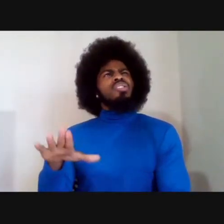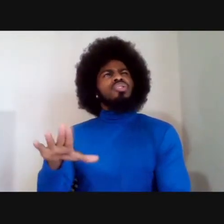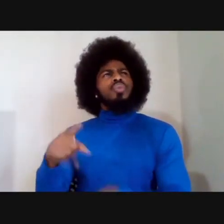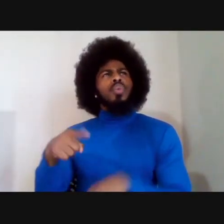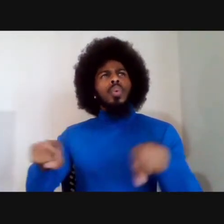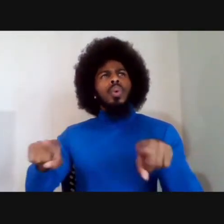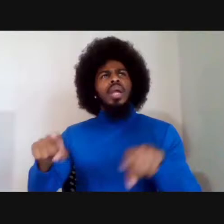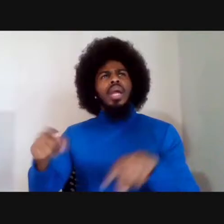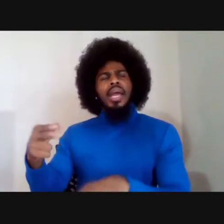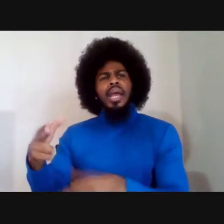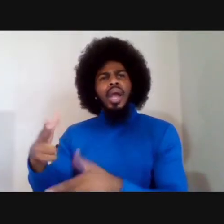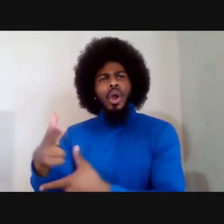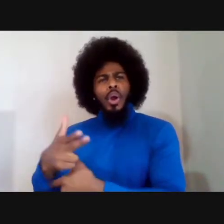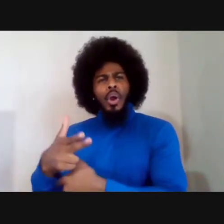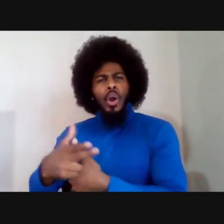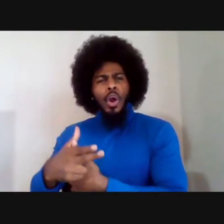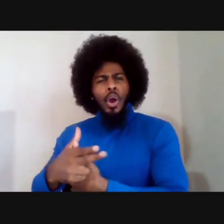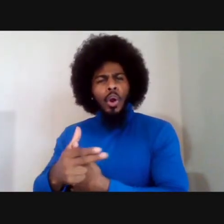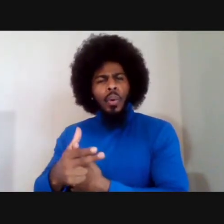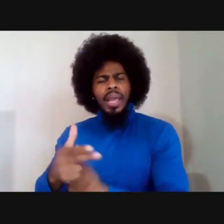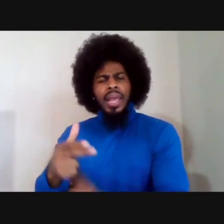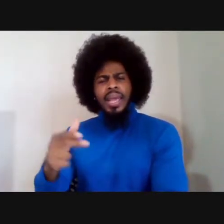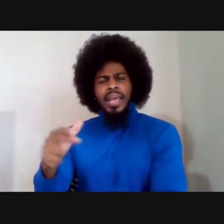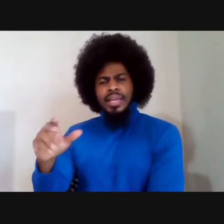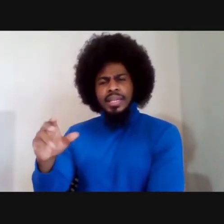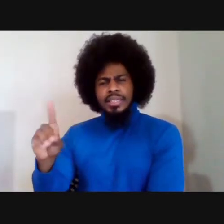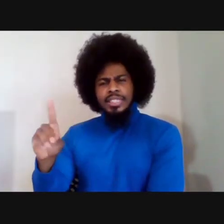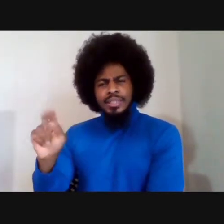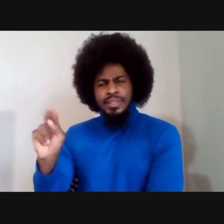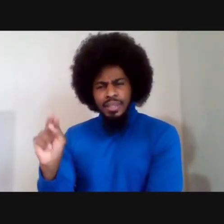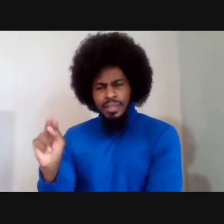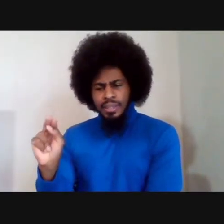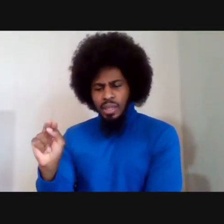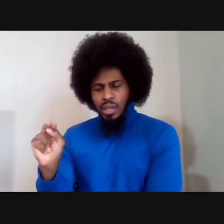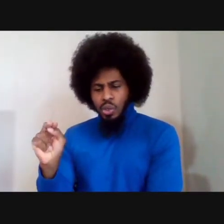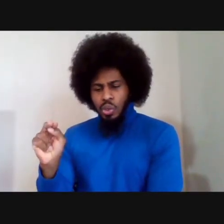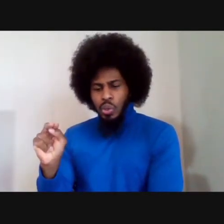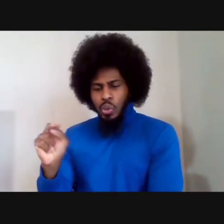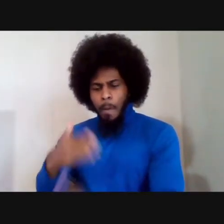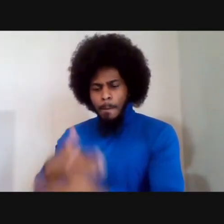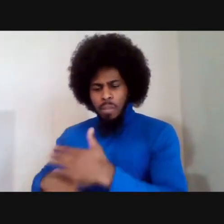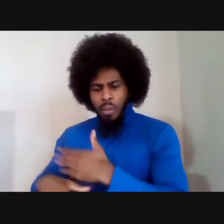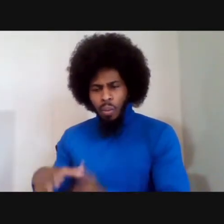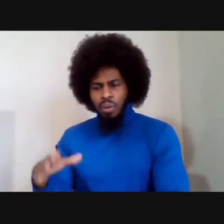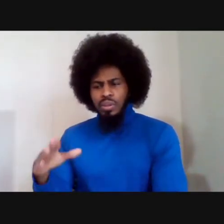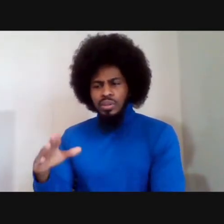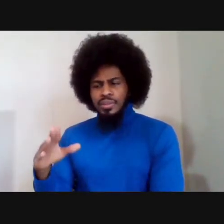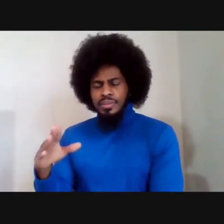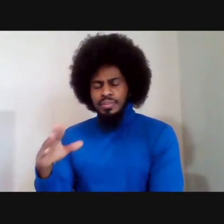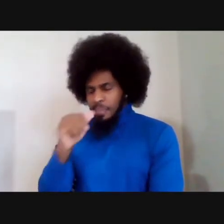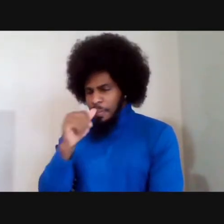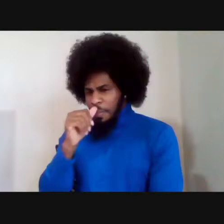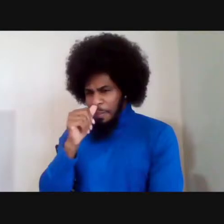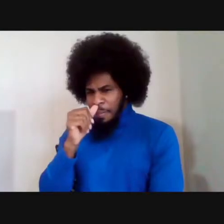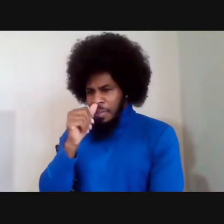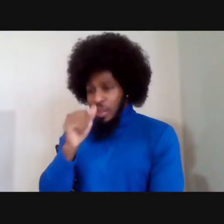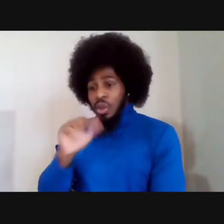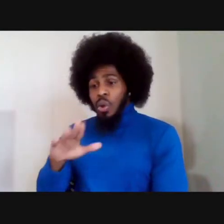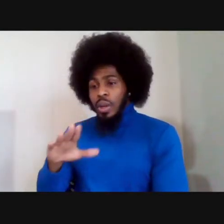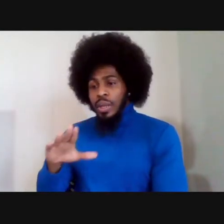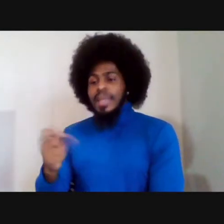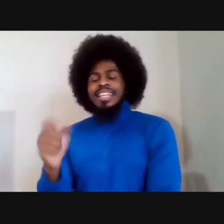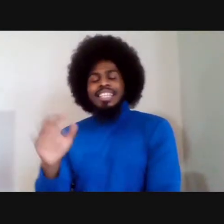her birthday is 9/11. My daughter was born during Occupy Wall Street. Her birthday is